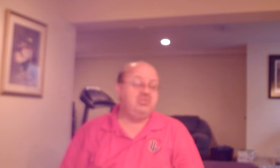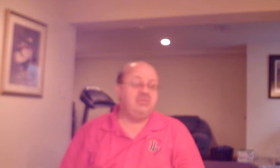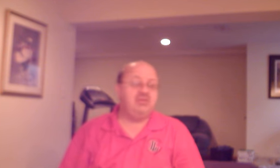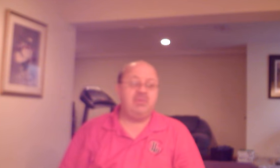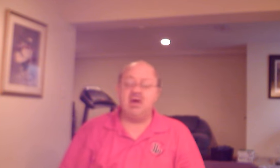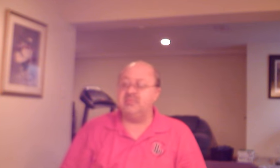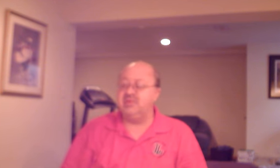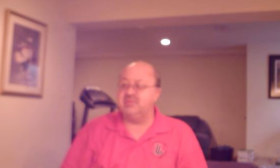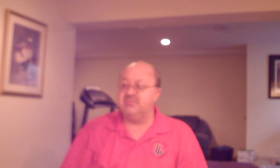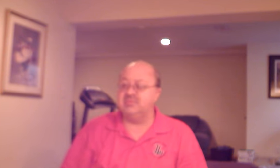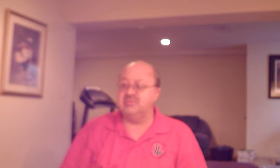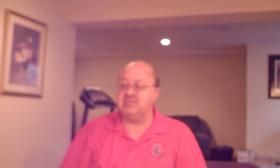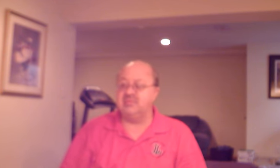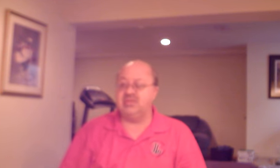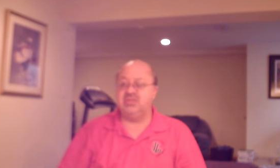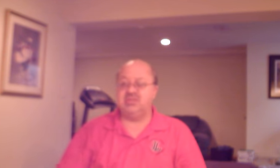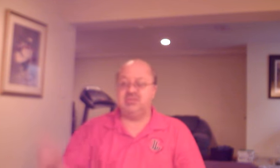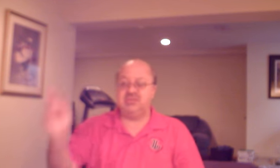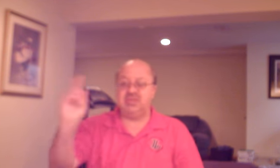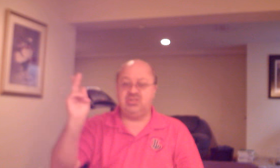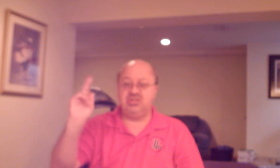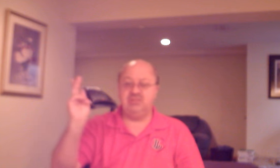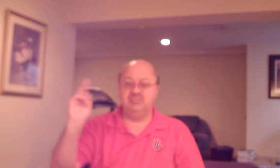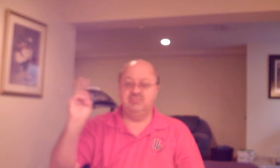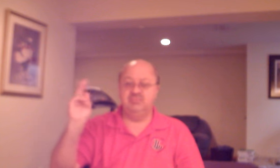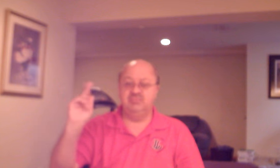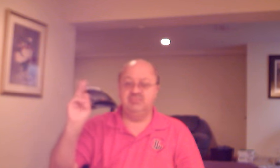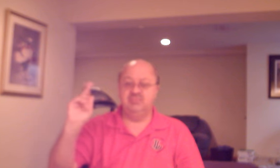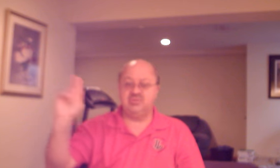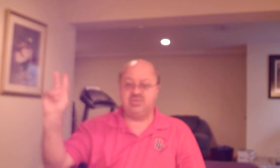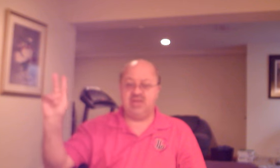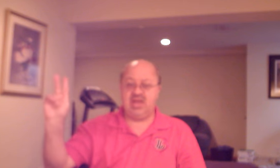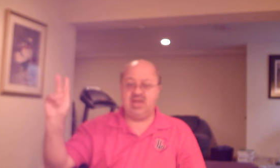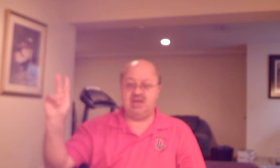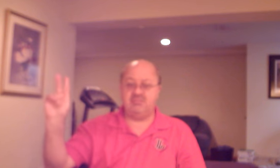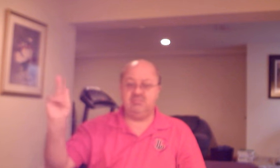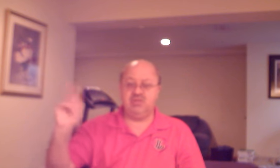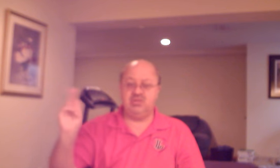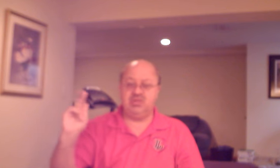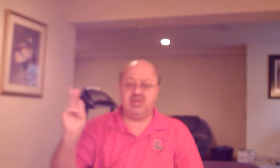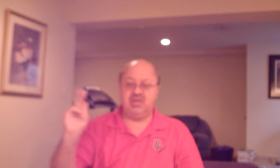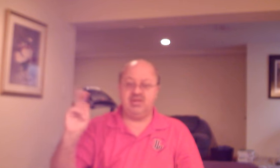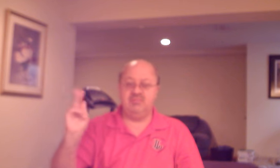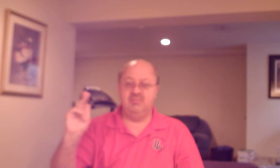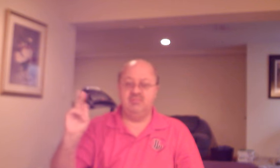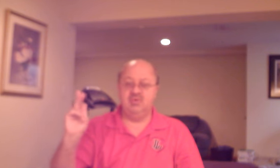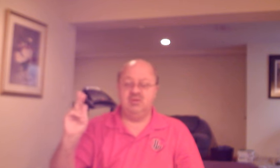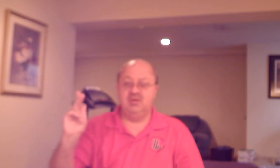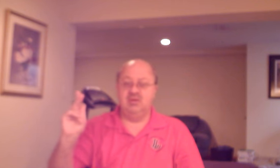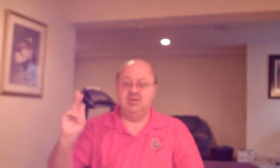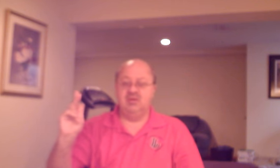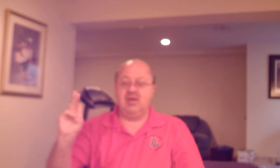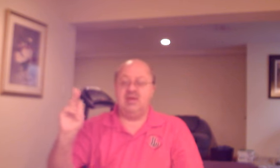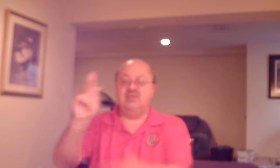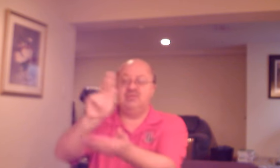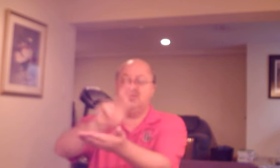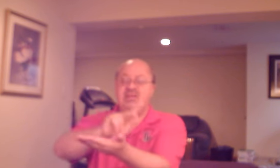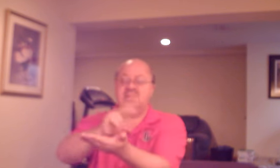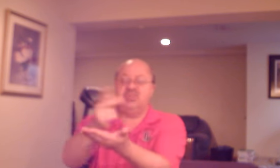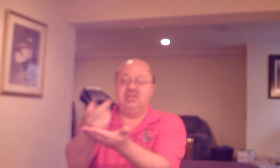very popular forms of kitchen. There's kitchen, just your K up, and you're shaking it. And then there's kitchen.